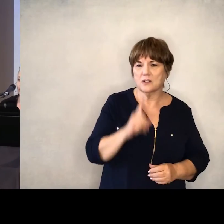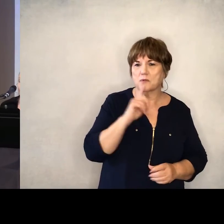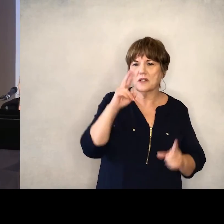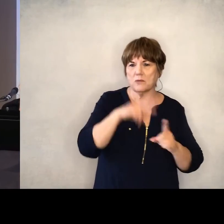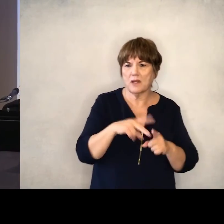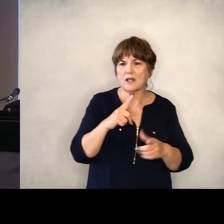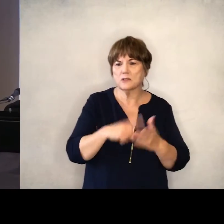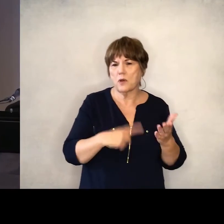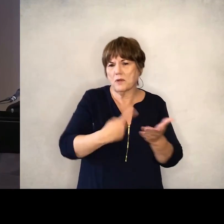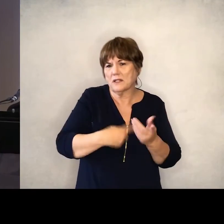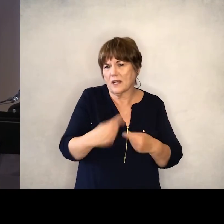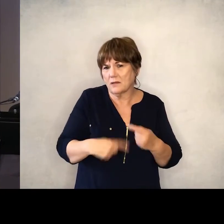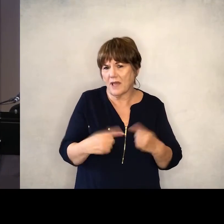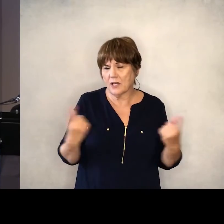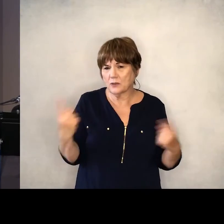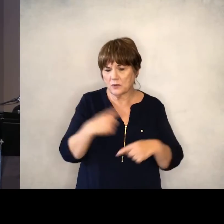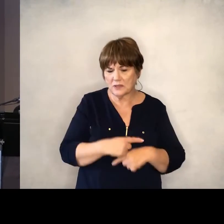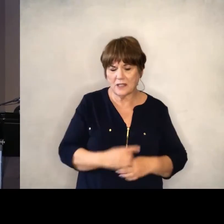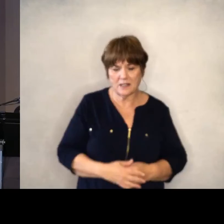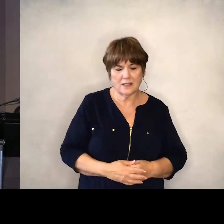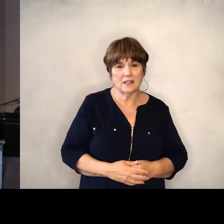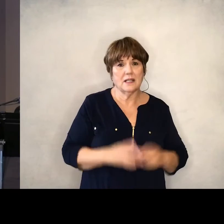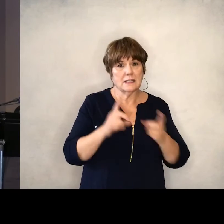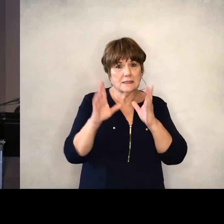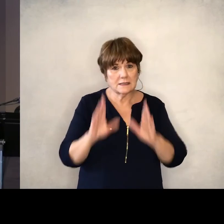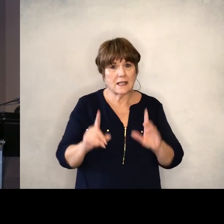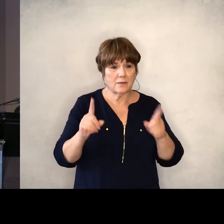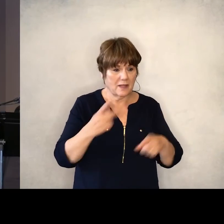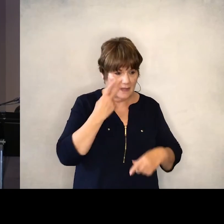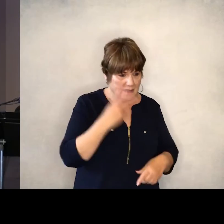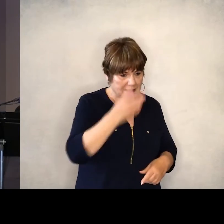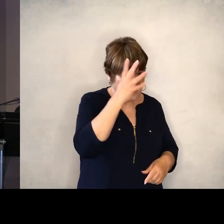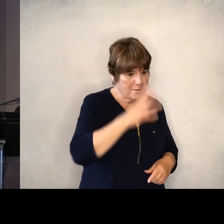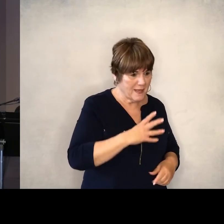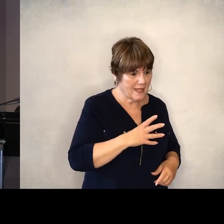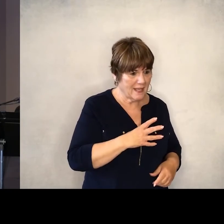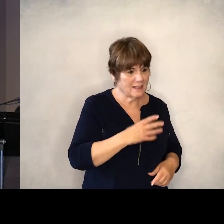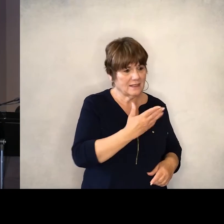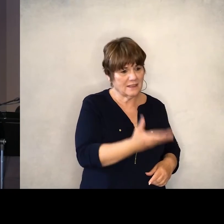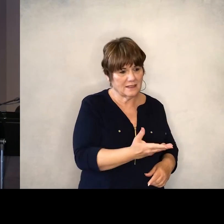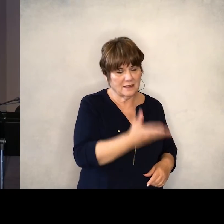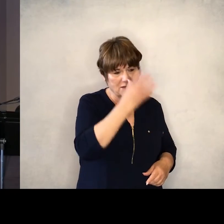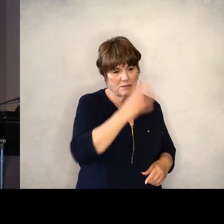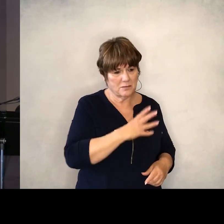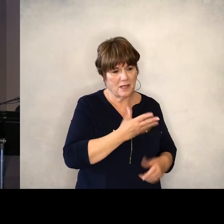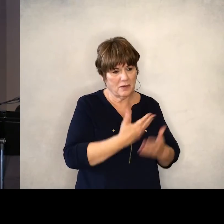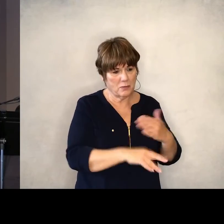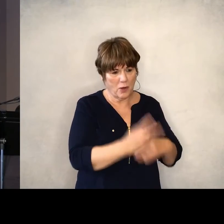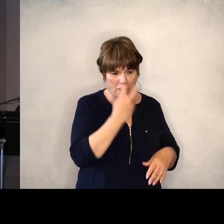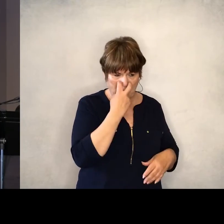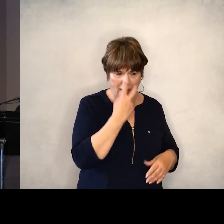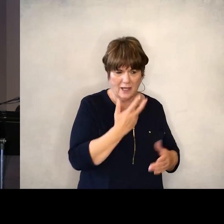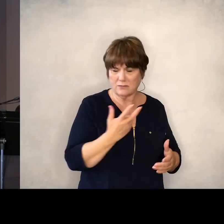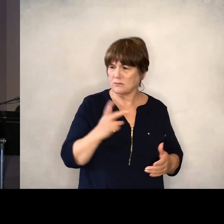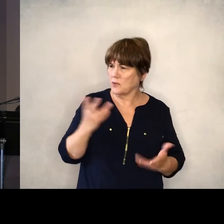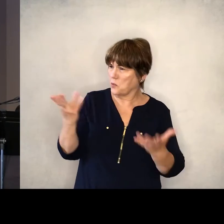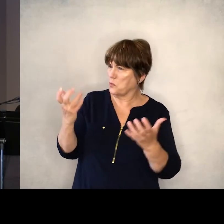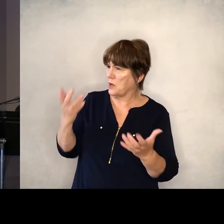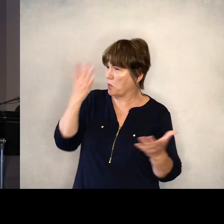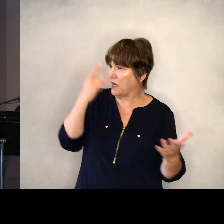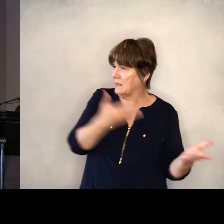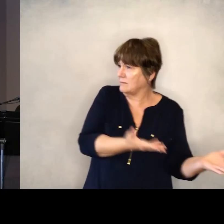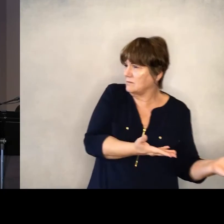about today. The disciples come, they see a man, and the man was born blind, and they want some answers. They want to know why this